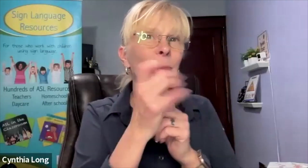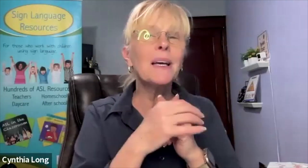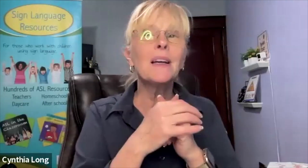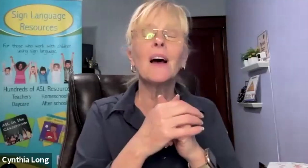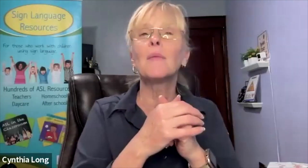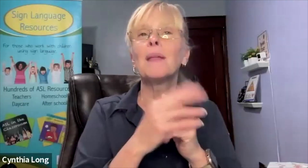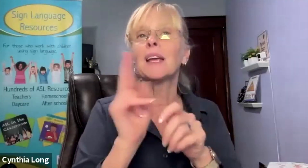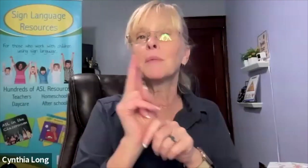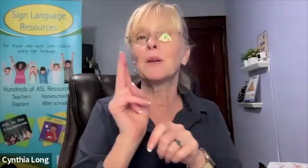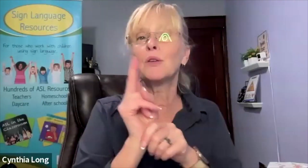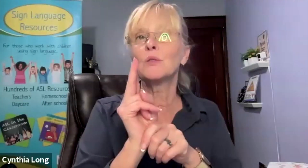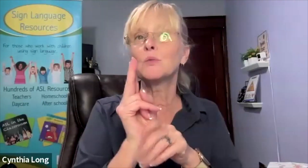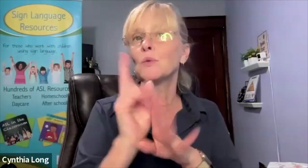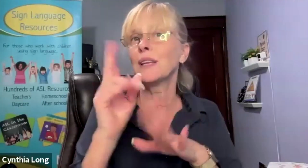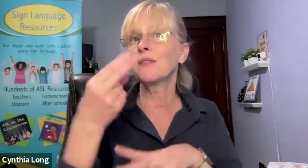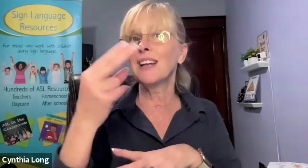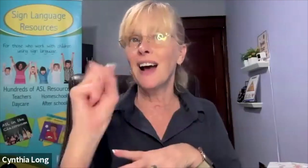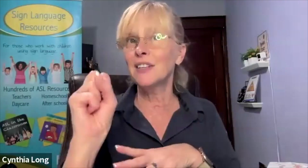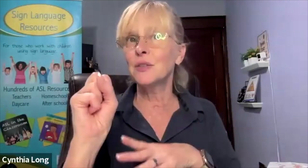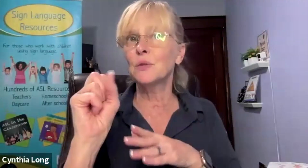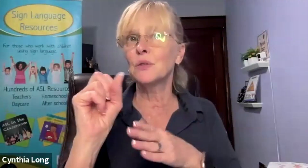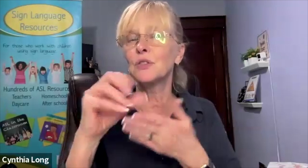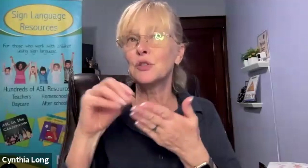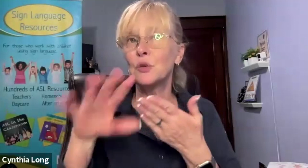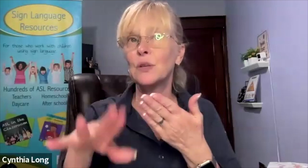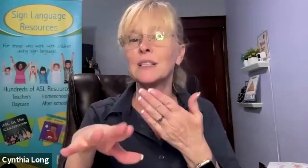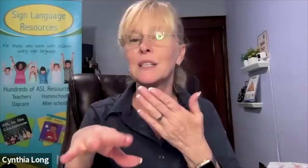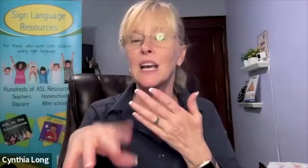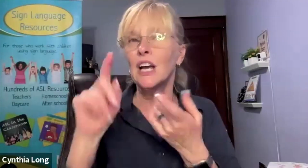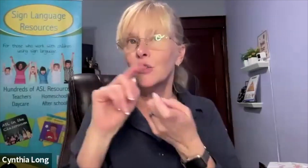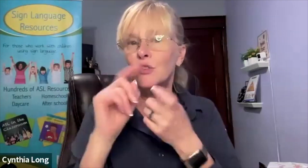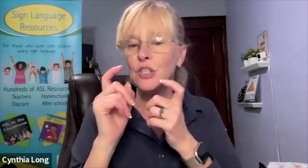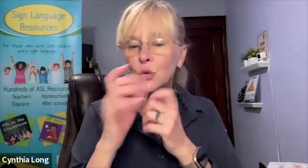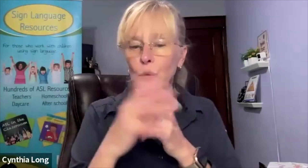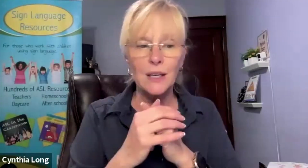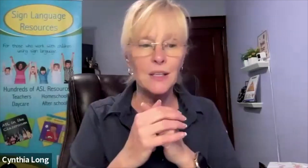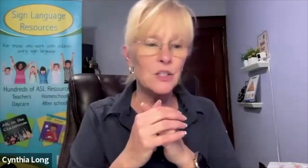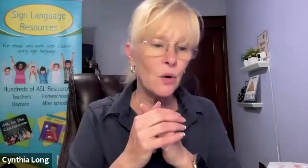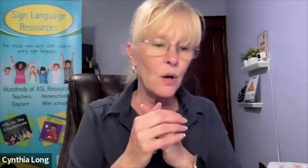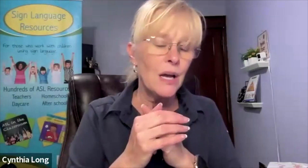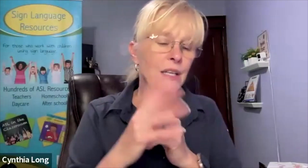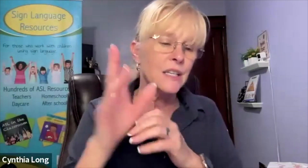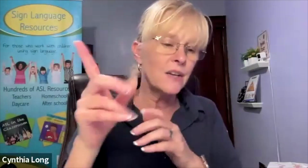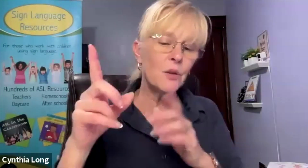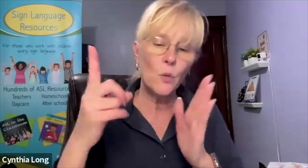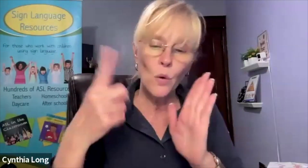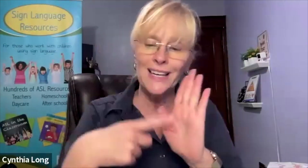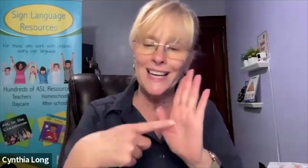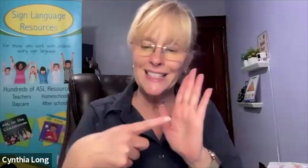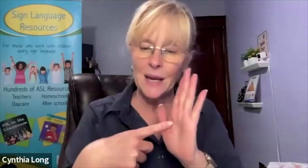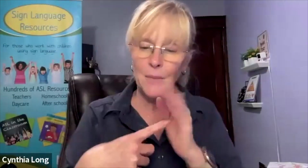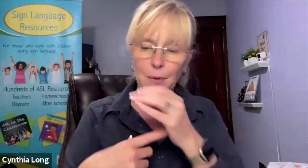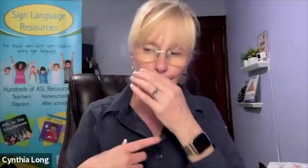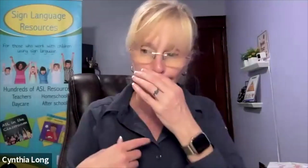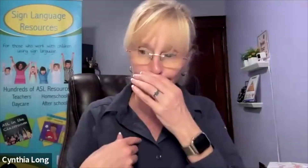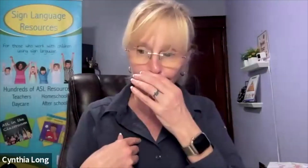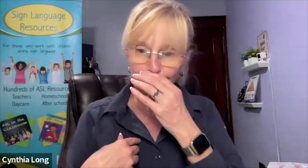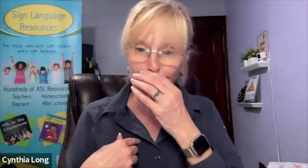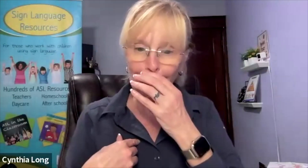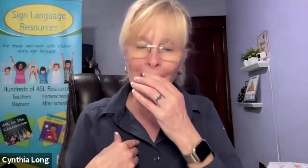bit. They can be used with even high school students. You just tweak it. So to give you one example,